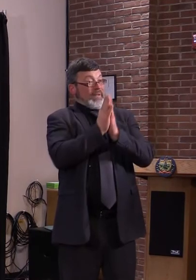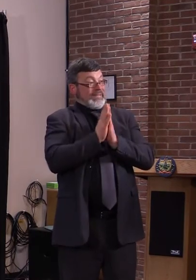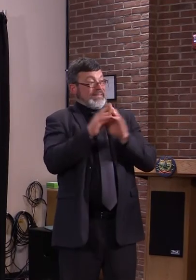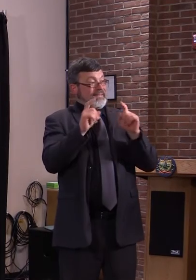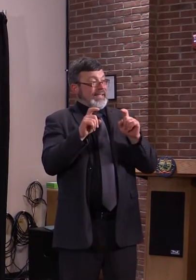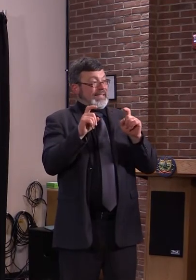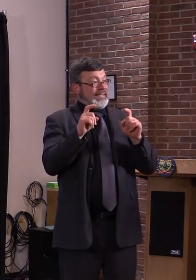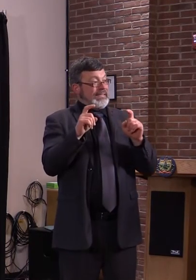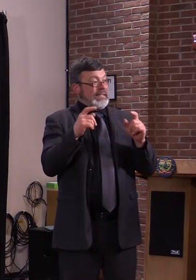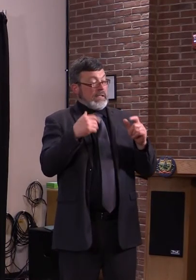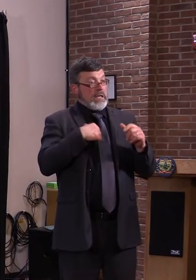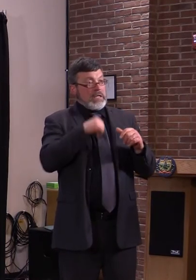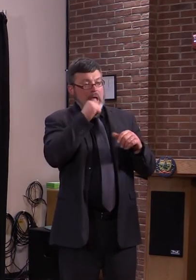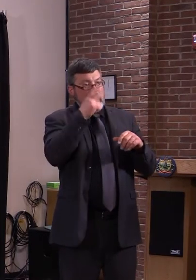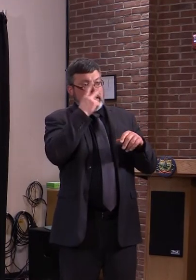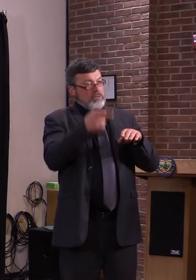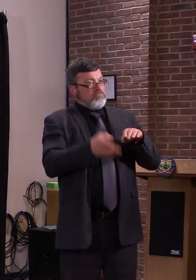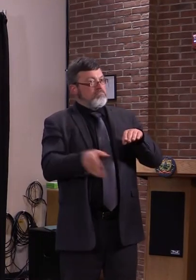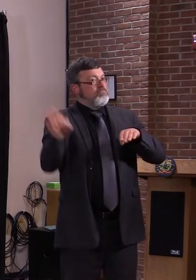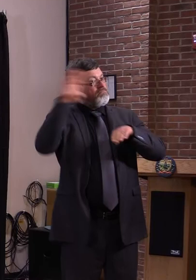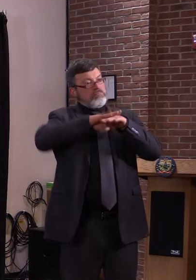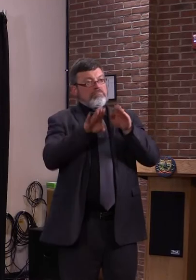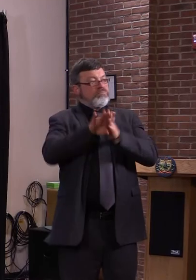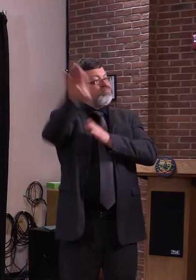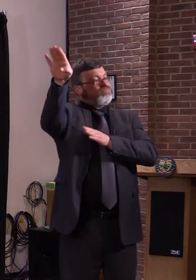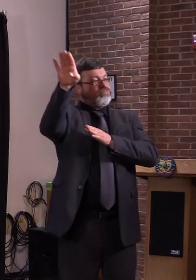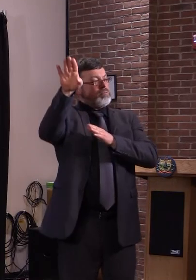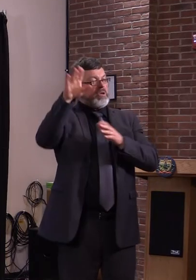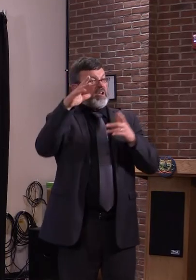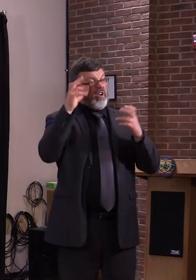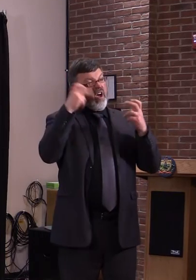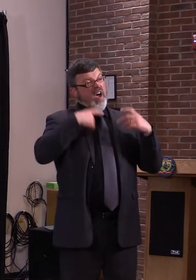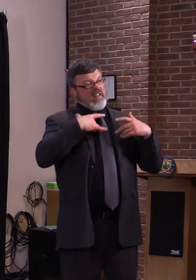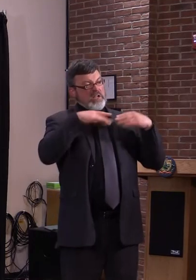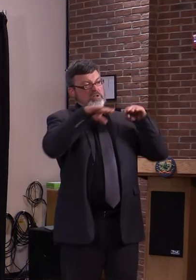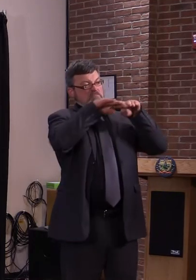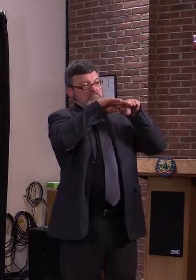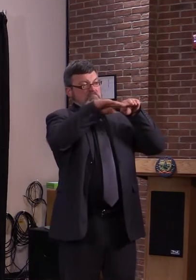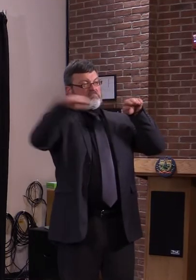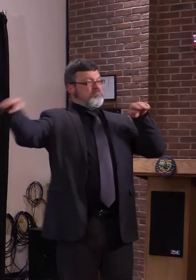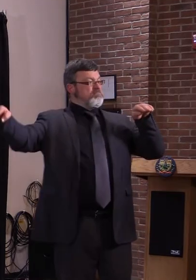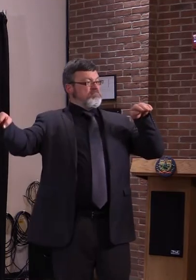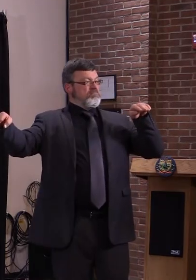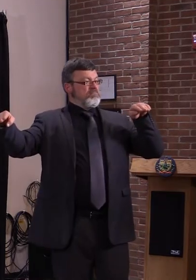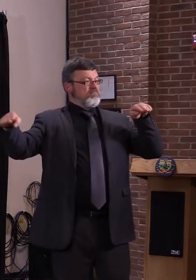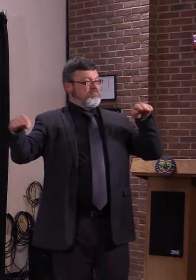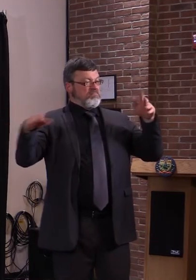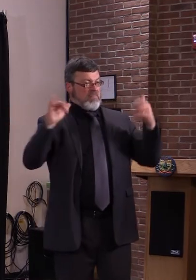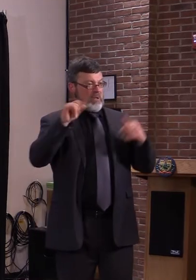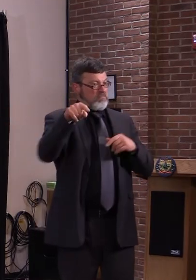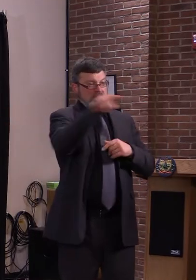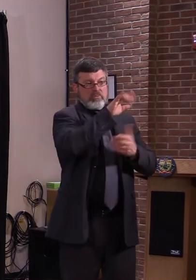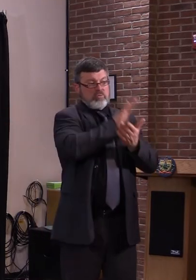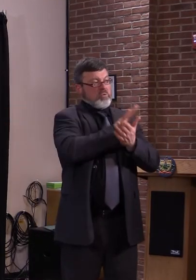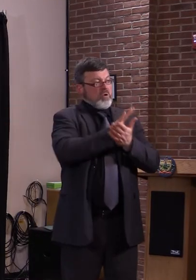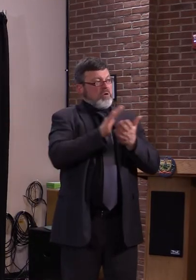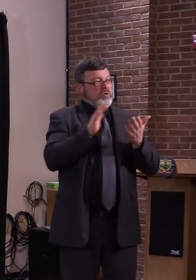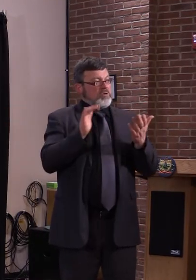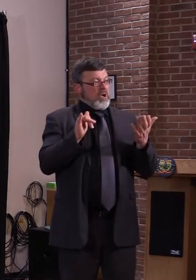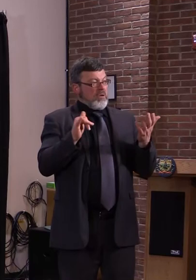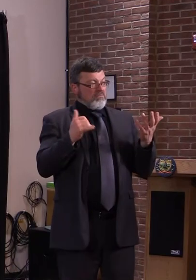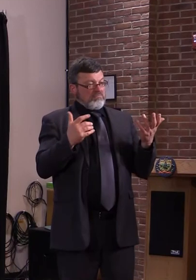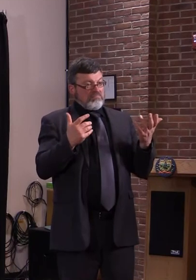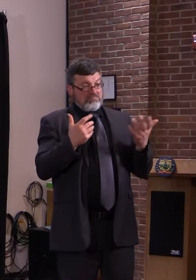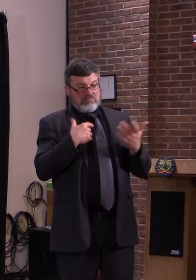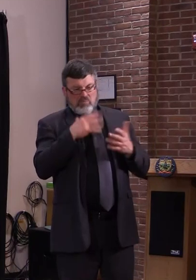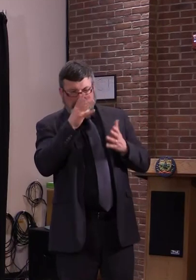major increase or decline. It's been pretty steady. So I can get back to you with that exact information from our team.